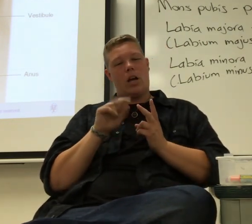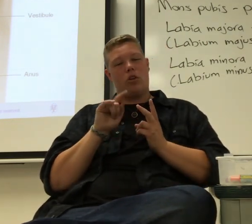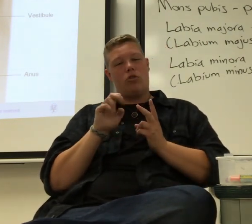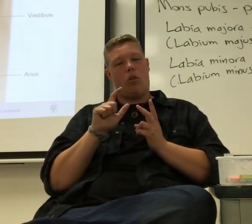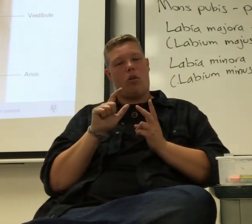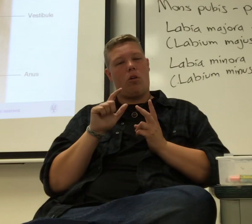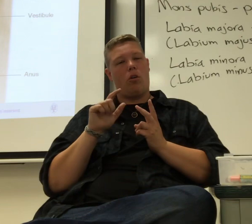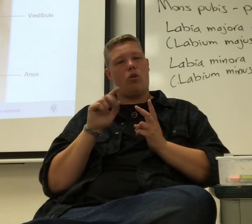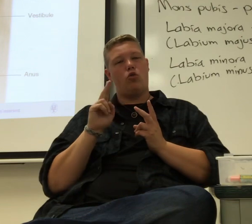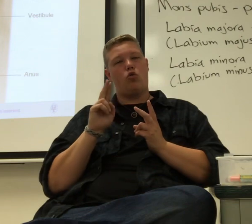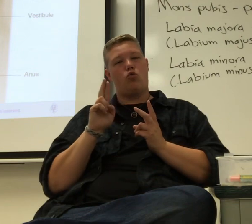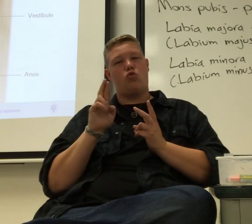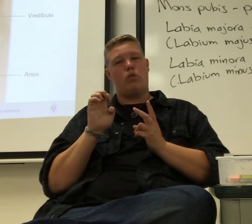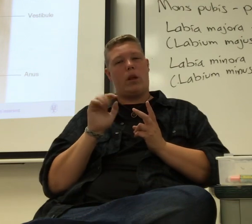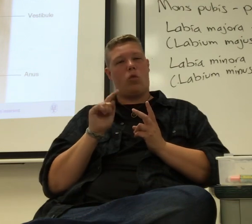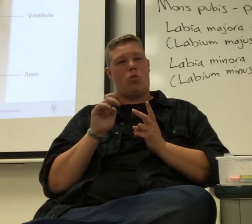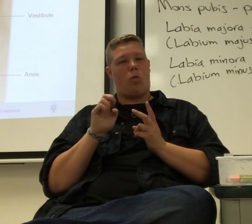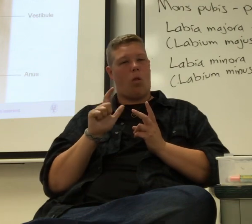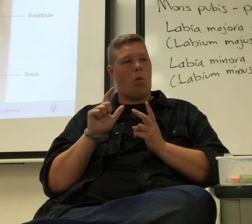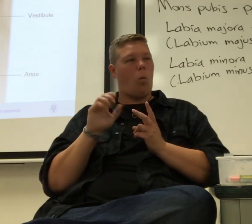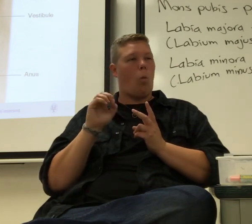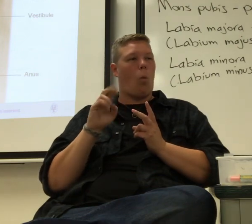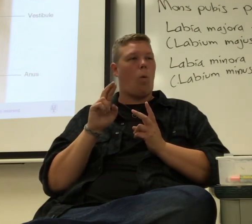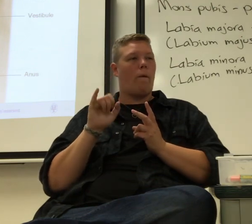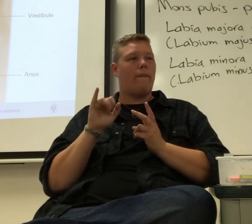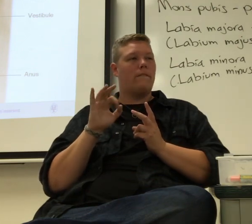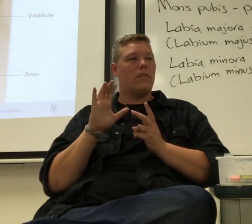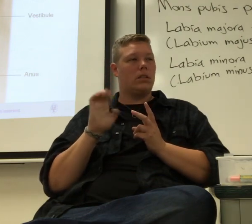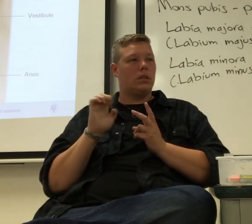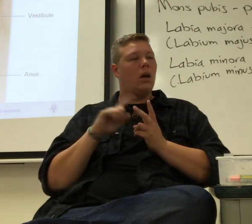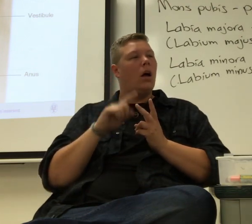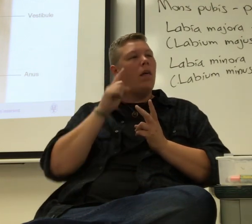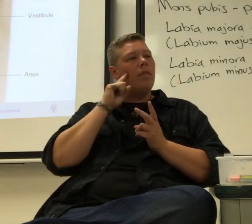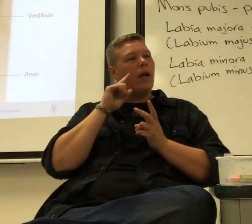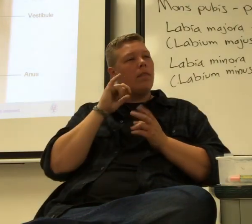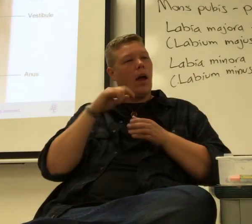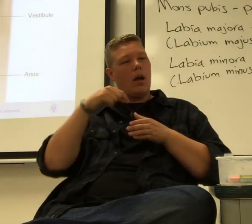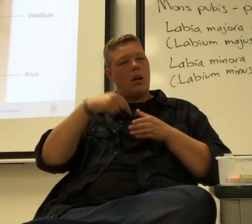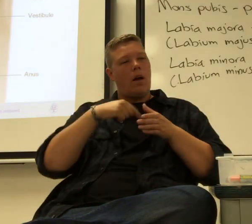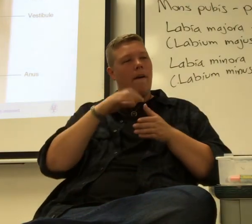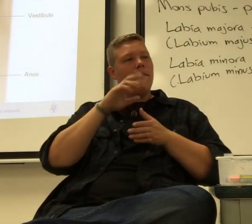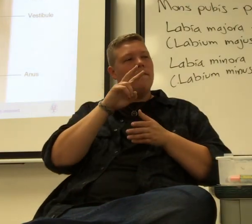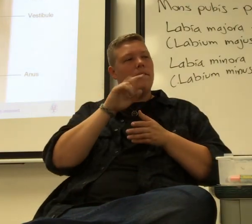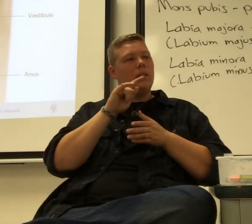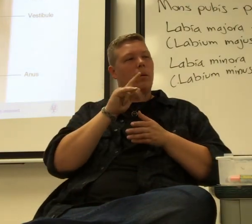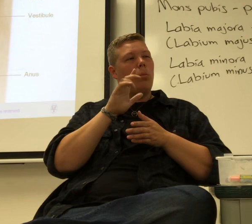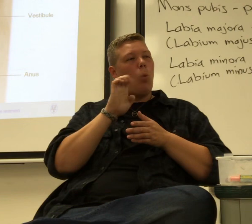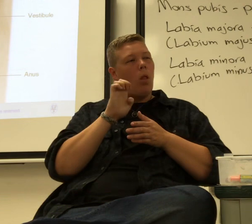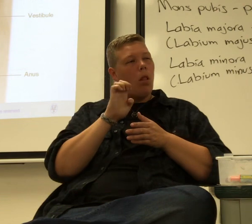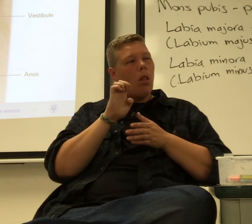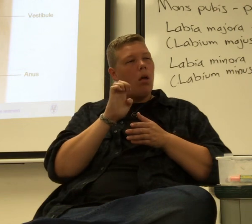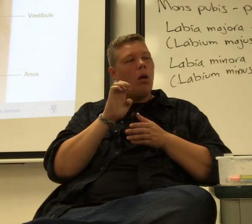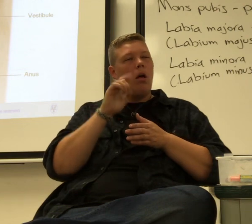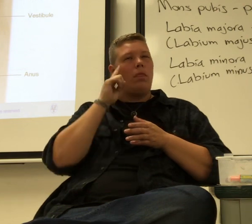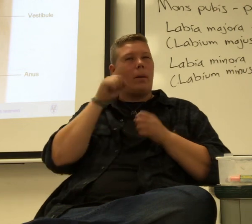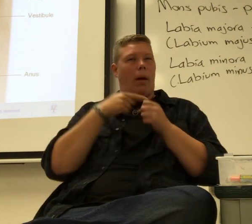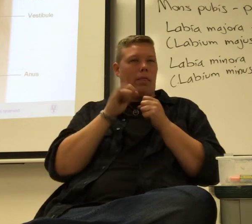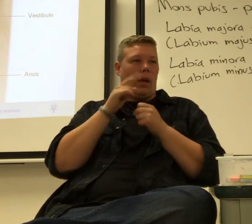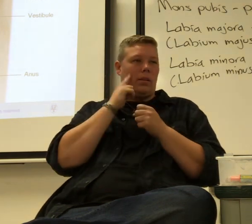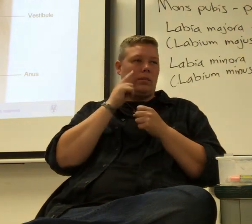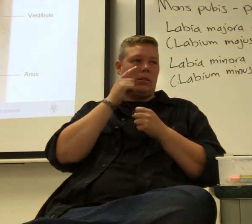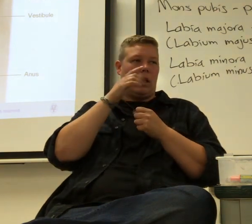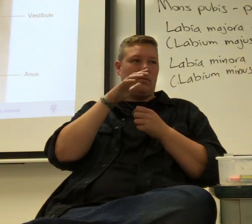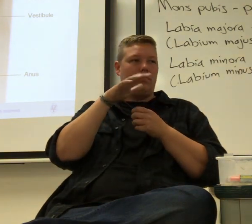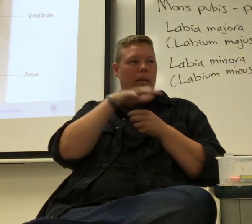orifice. Think of the vestibule as the space in front of these orifices.